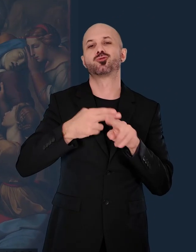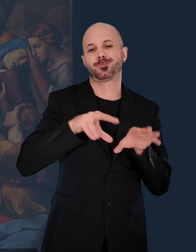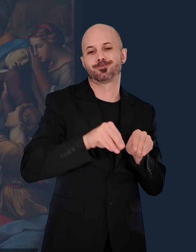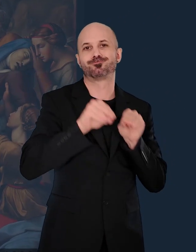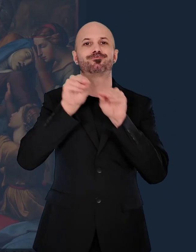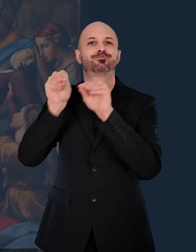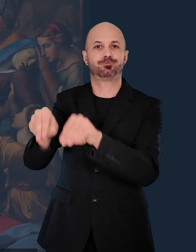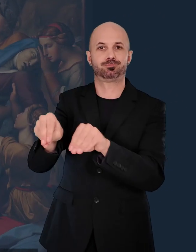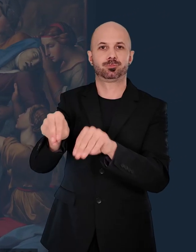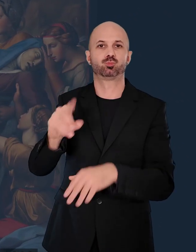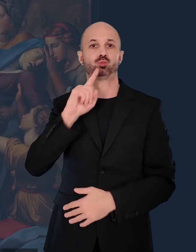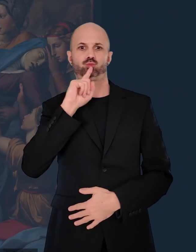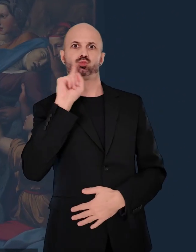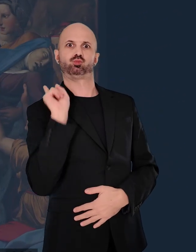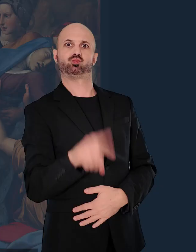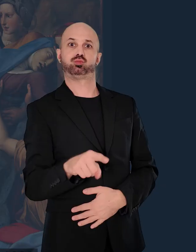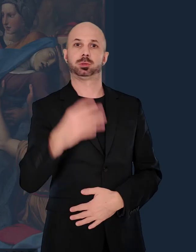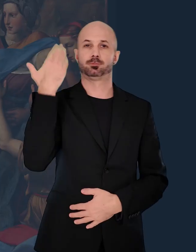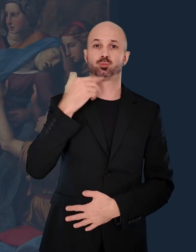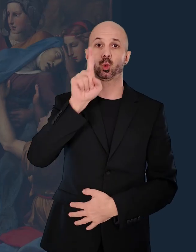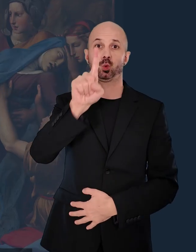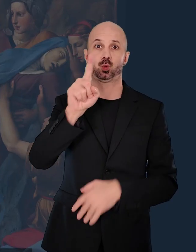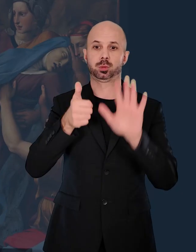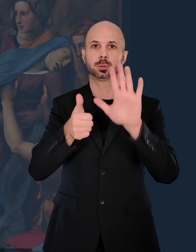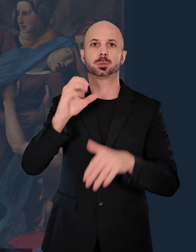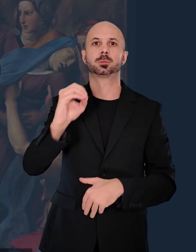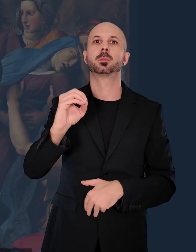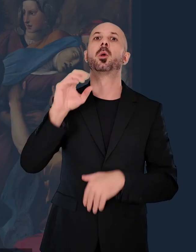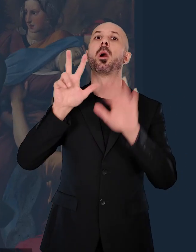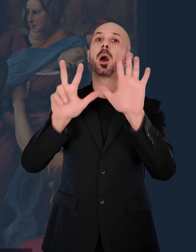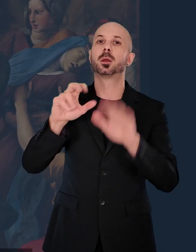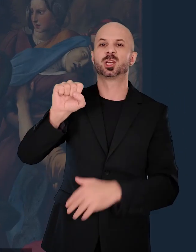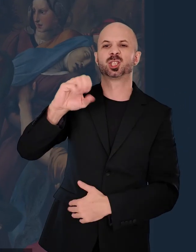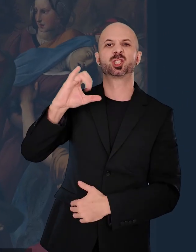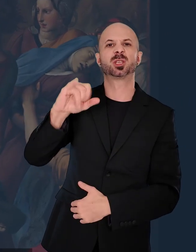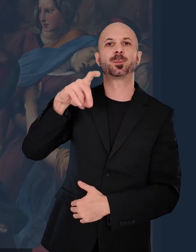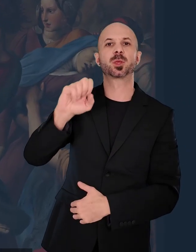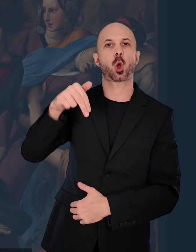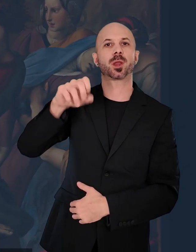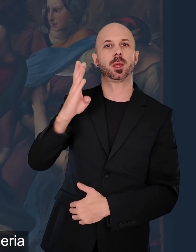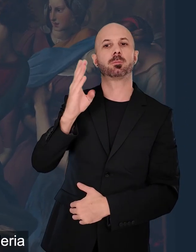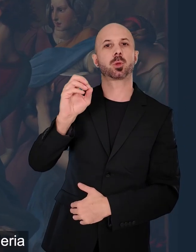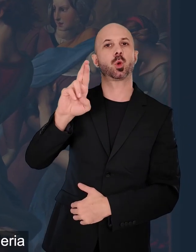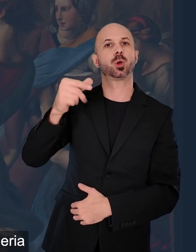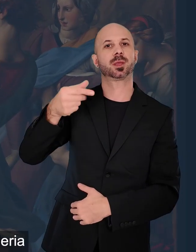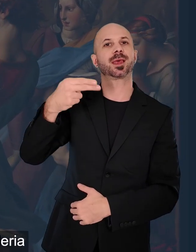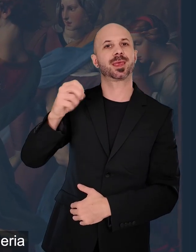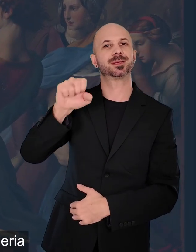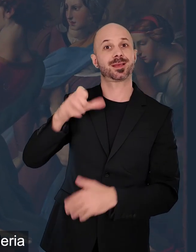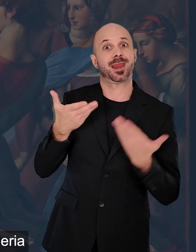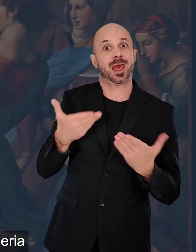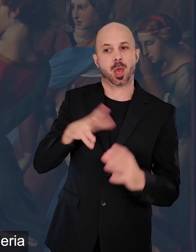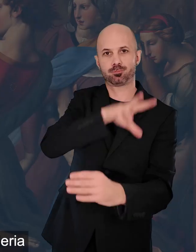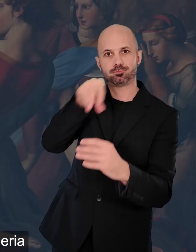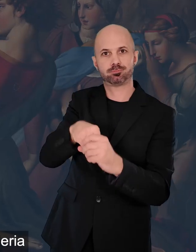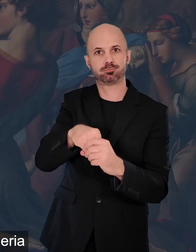Deposition, brought to Rome in 1608 at the behest of Scipione Borghese, and now on